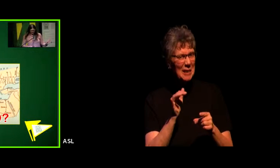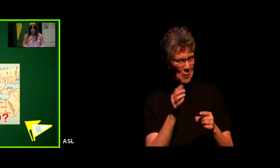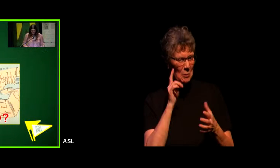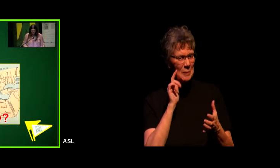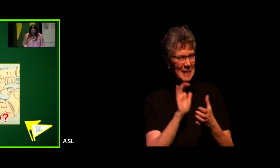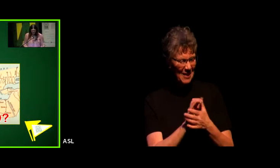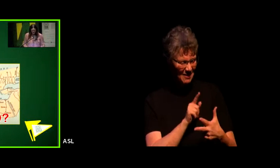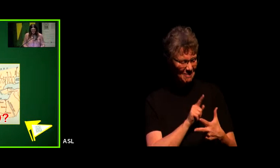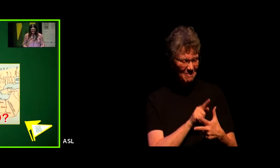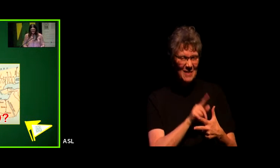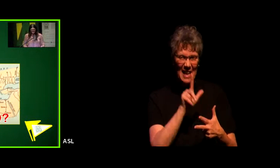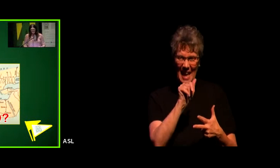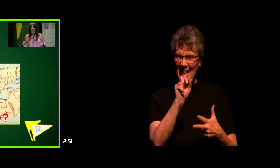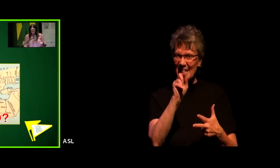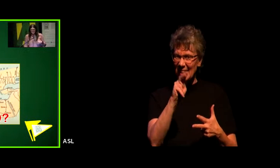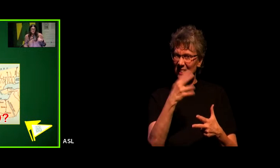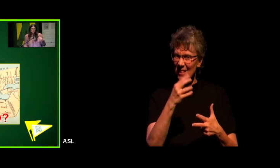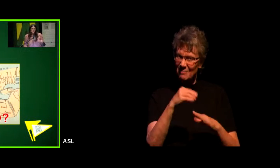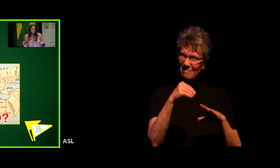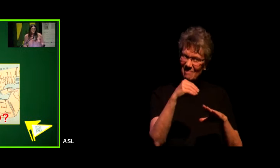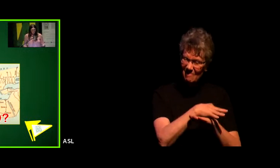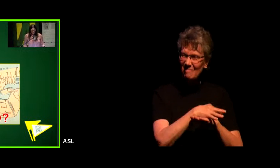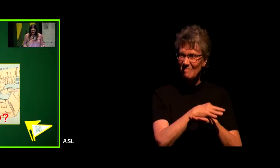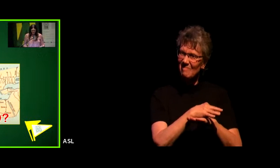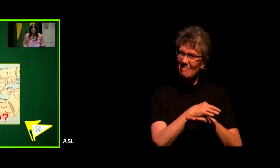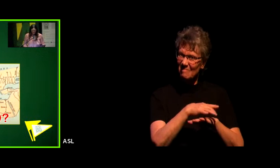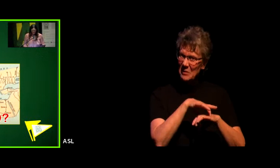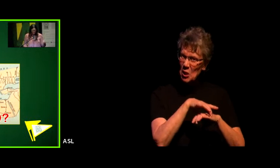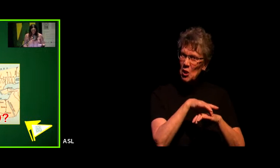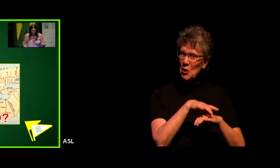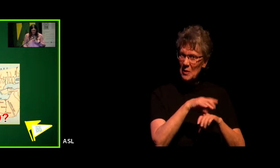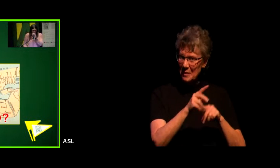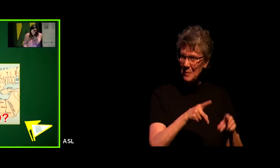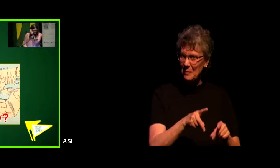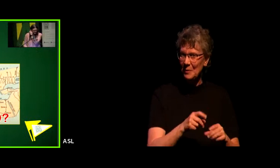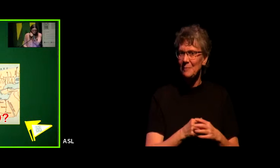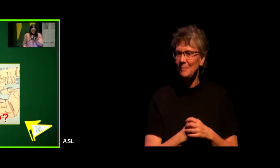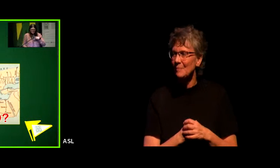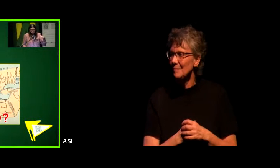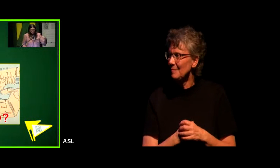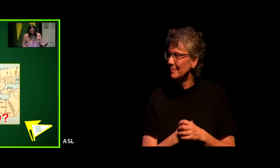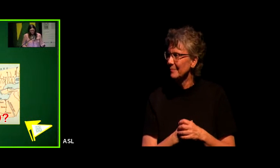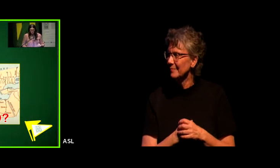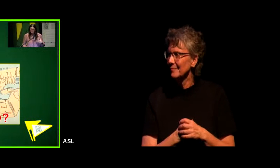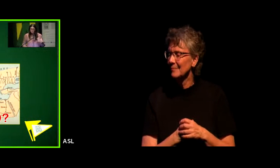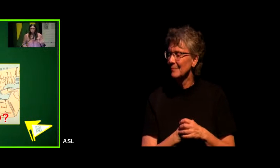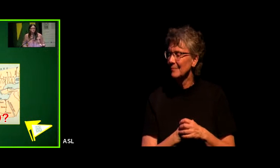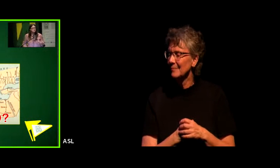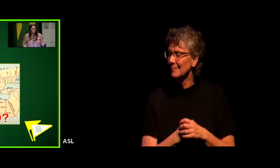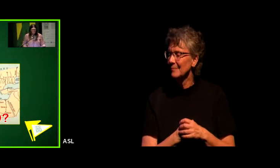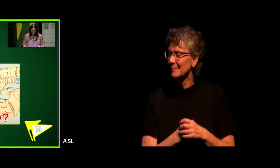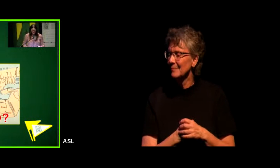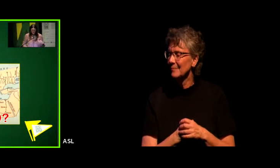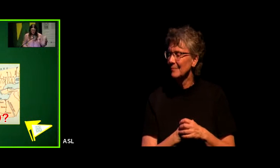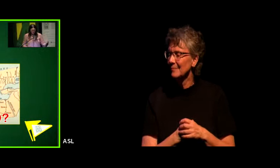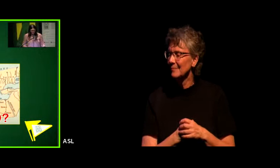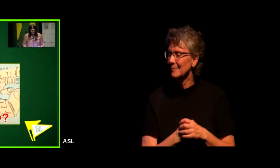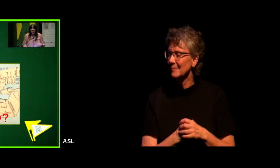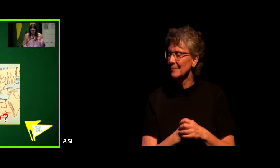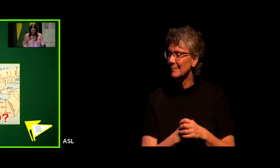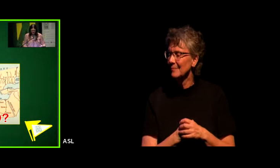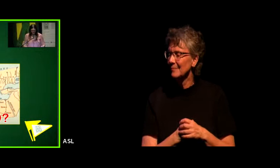Okay, good. So pseudoarchaeology is also really popular in many forms of popular media, like television shows, books, comics,